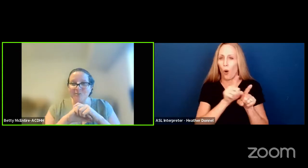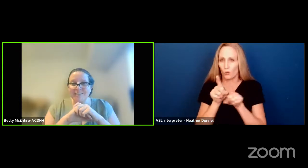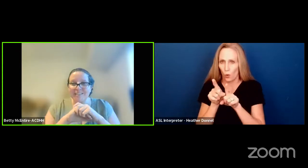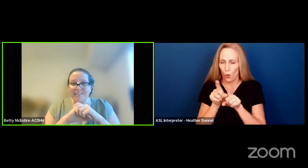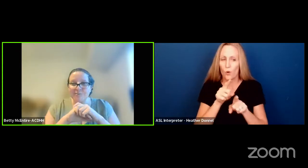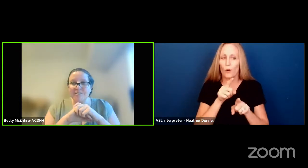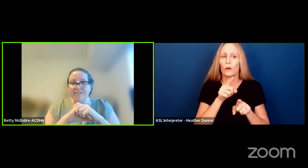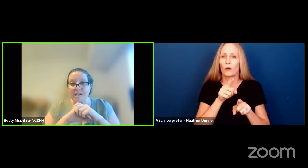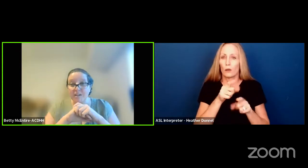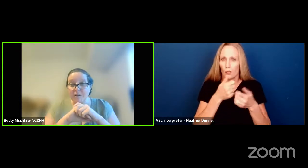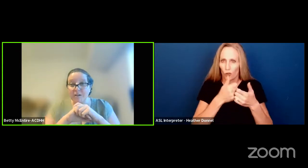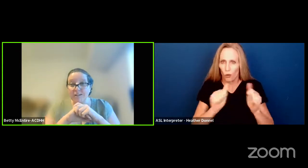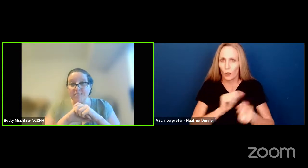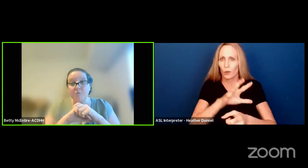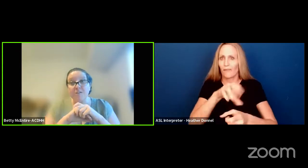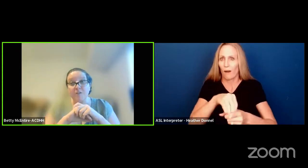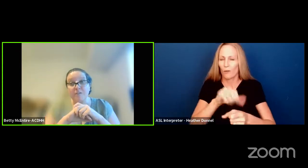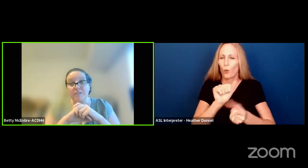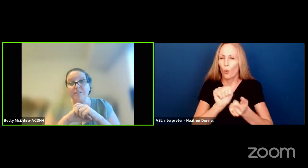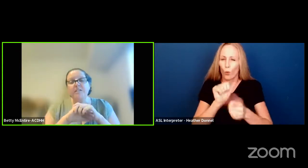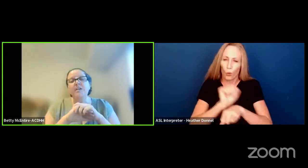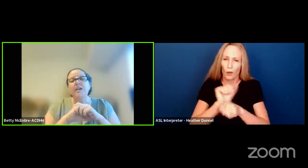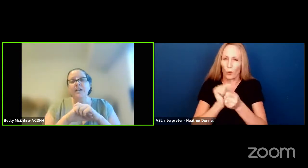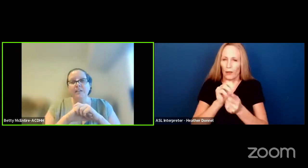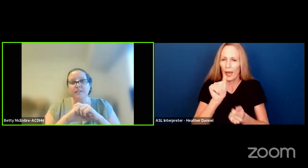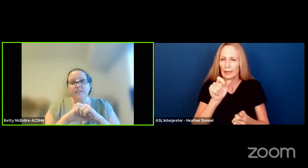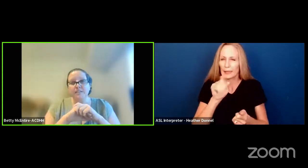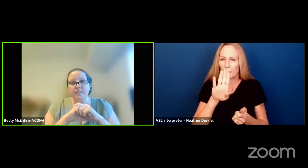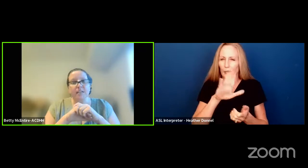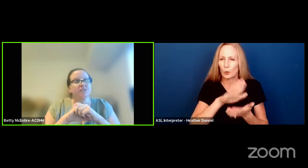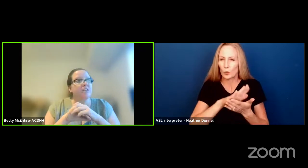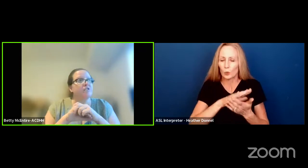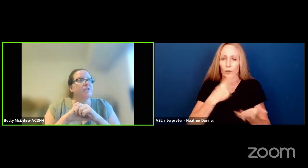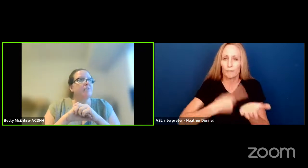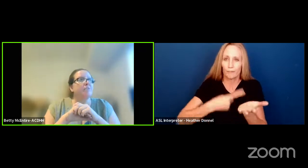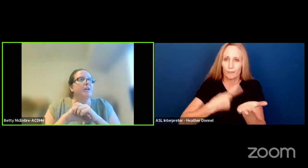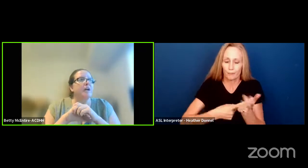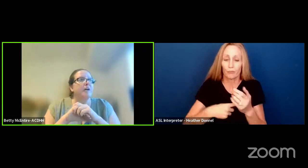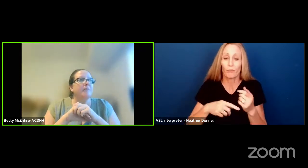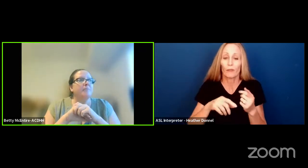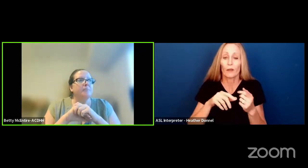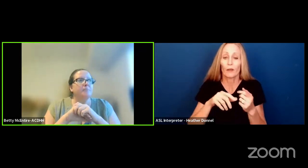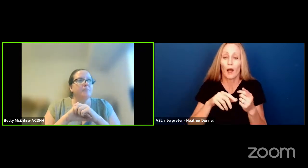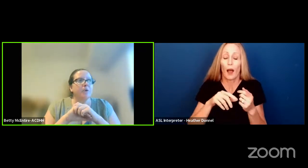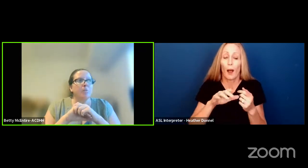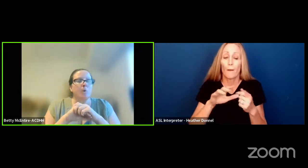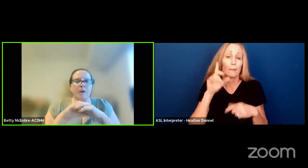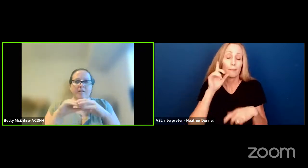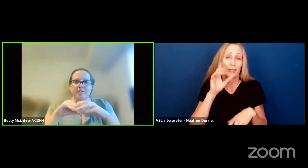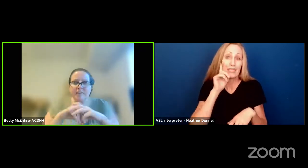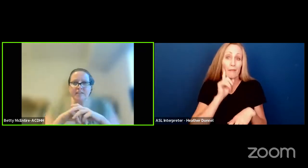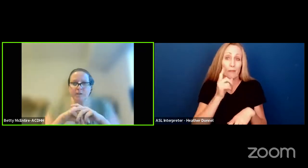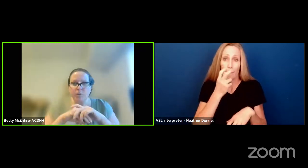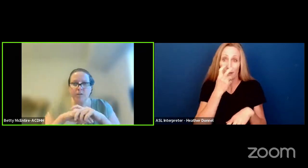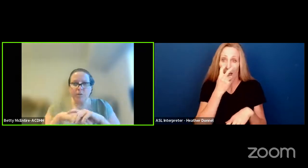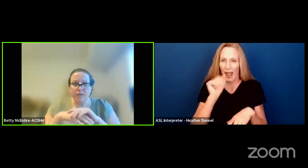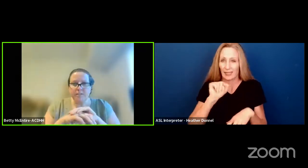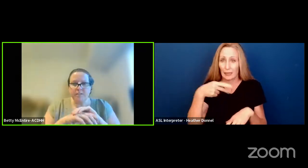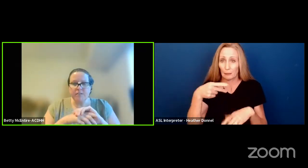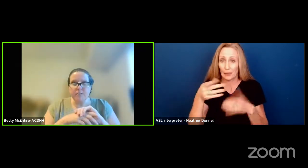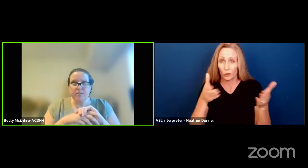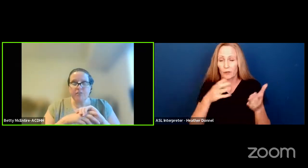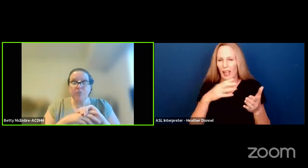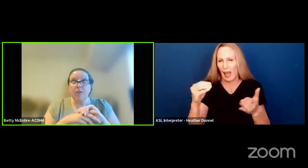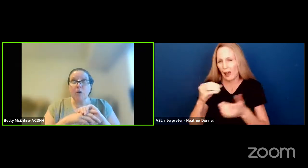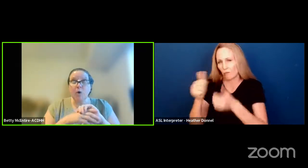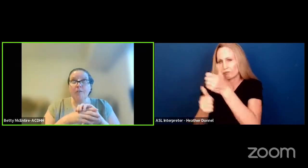the schools with ASDB to talk about SSP services and ACDHH. But one of the things that we're going